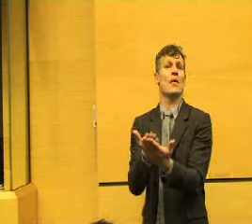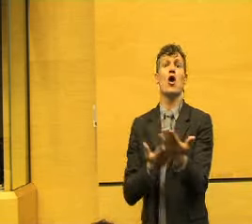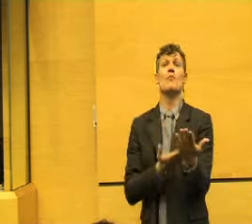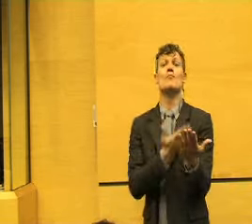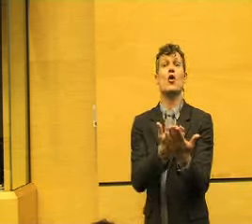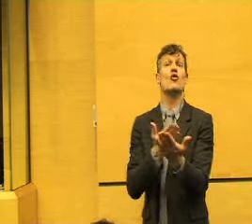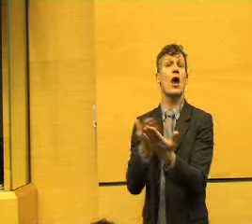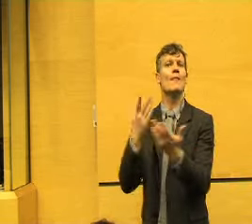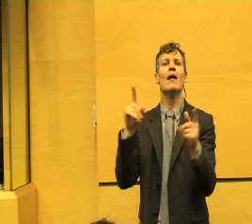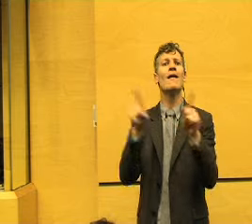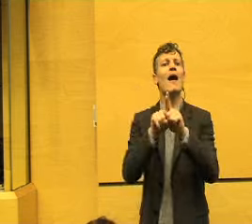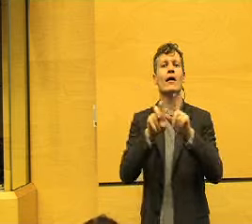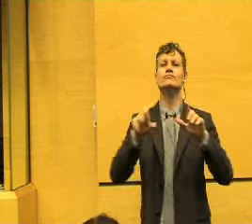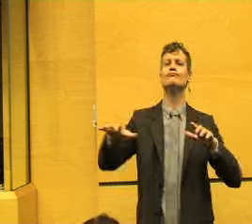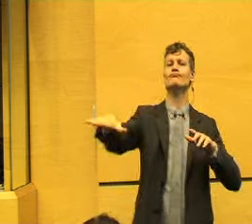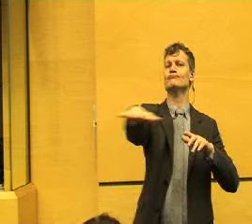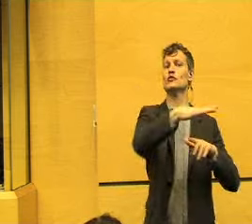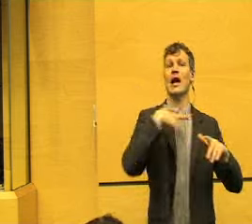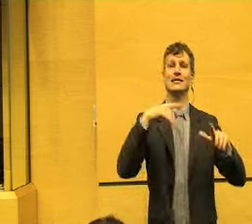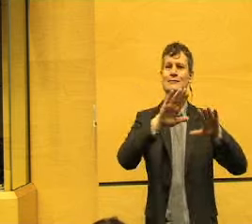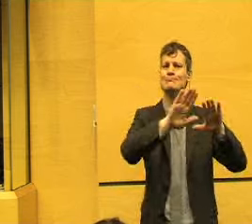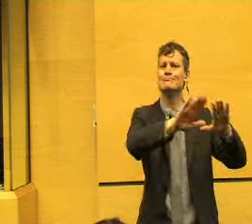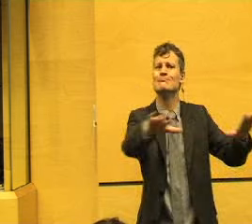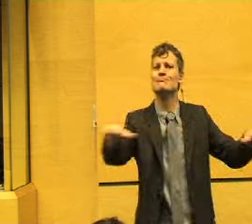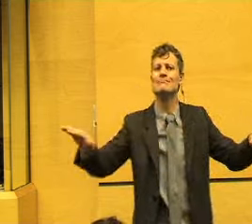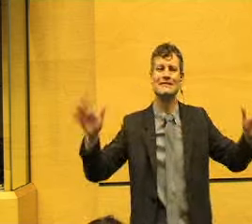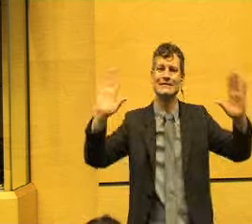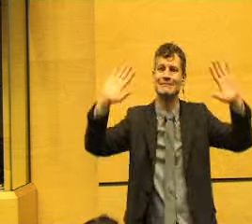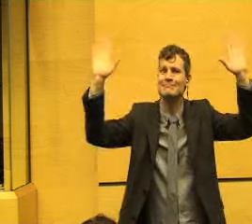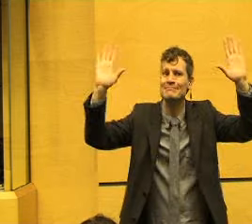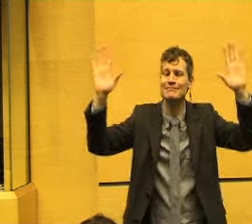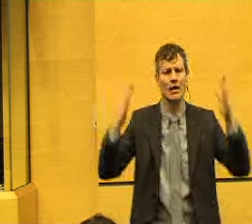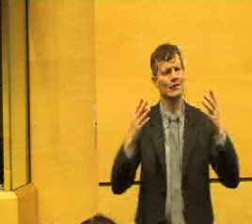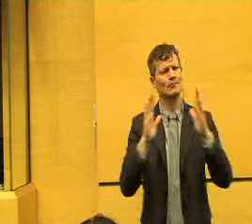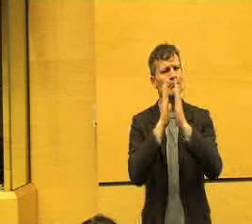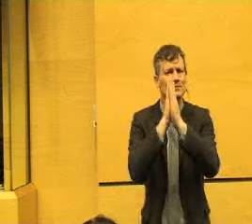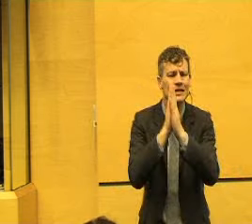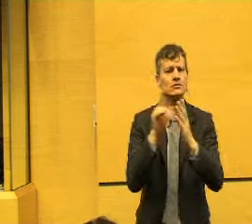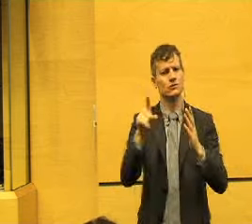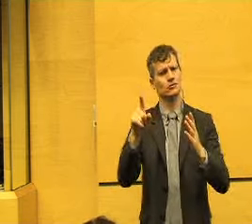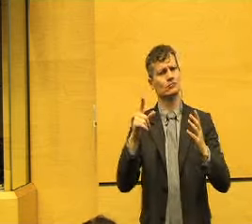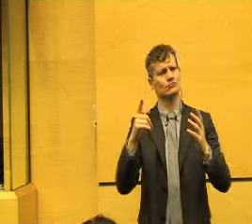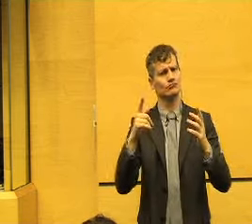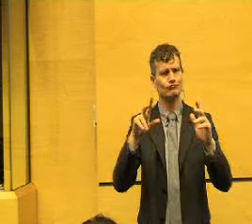more open to persons with disability. Currently, there are